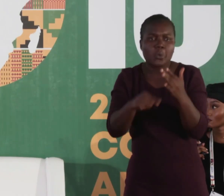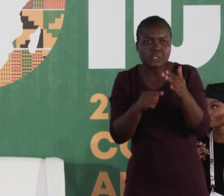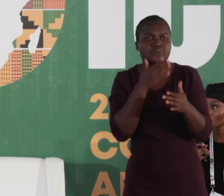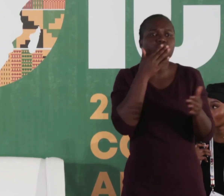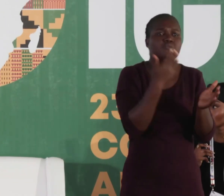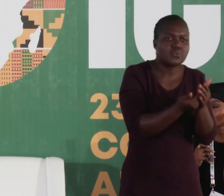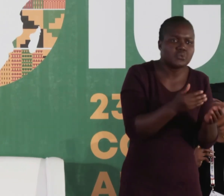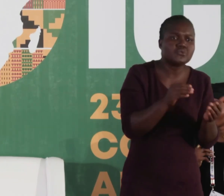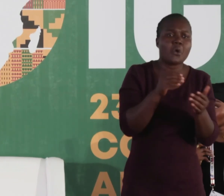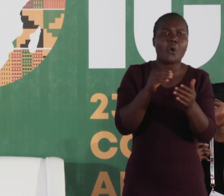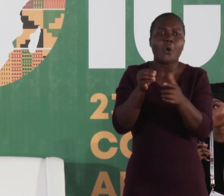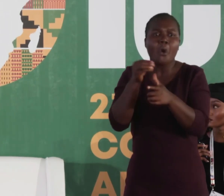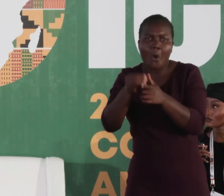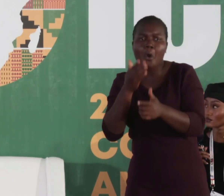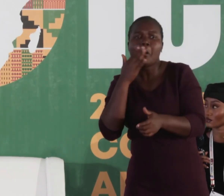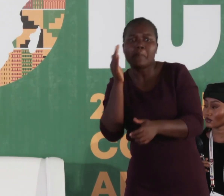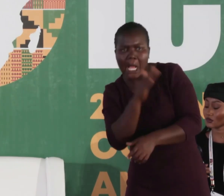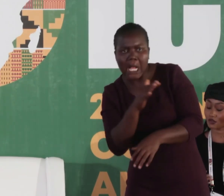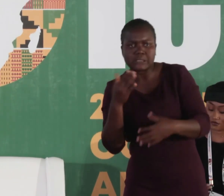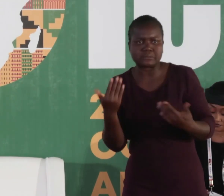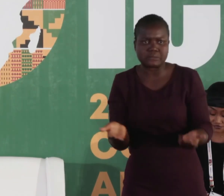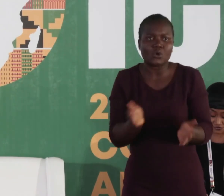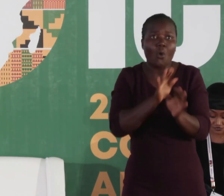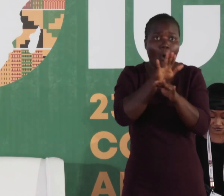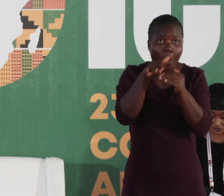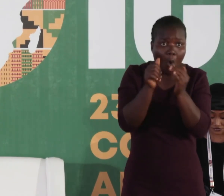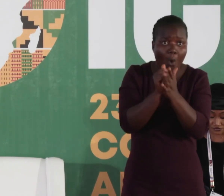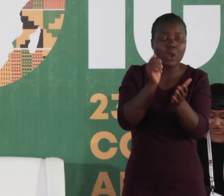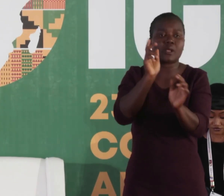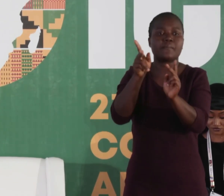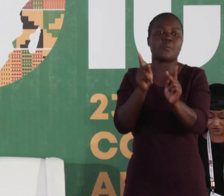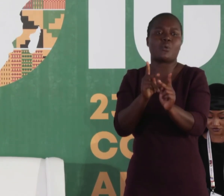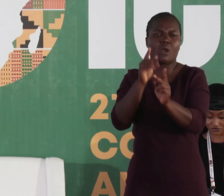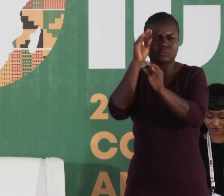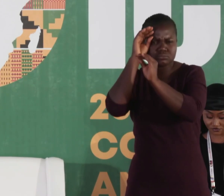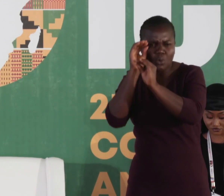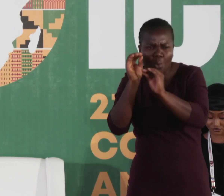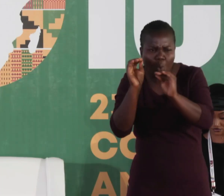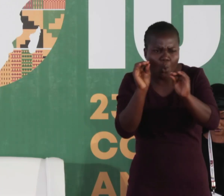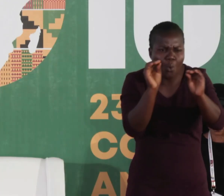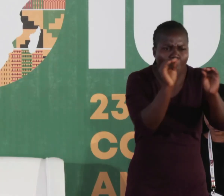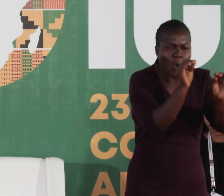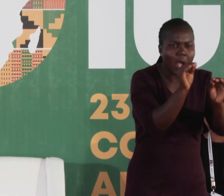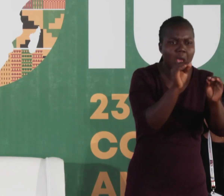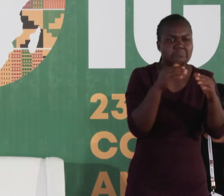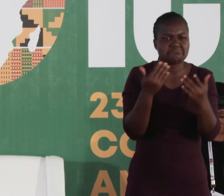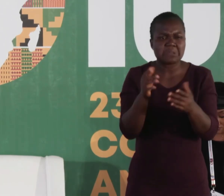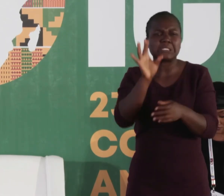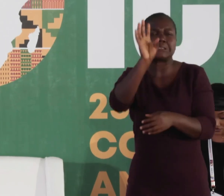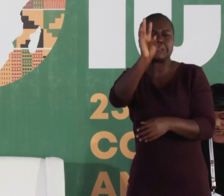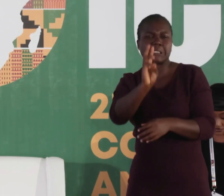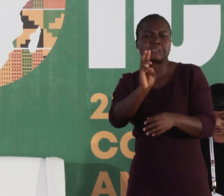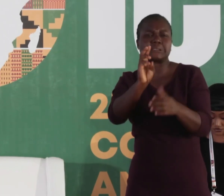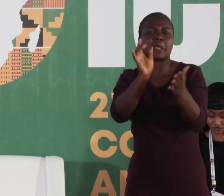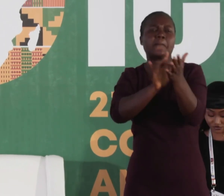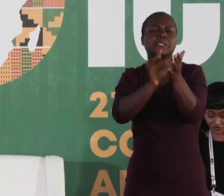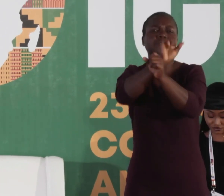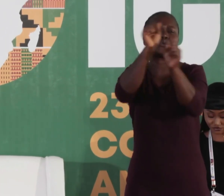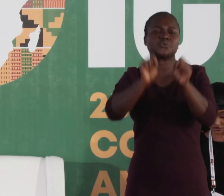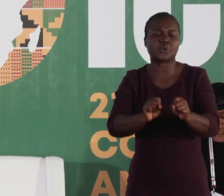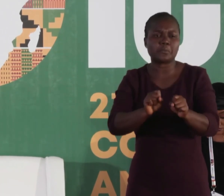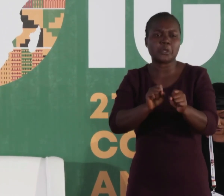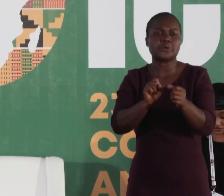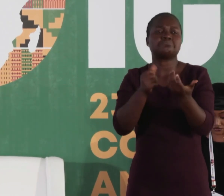well. Participant observations were conducted at 6 pharmacies during implementation